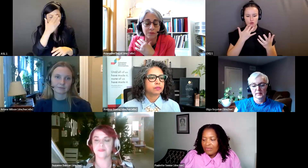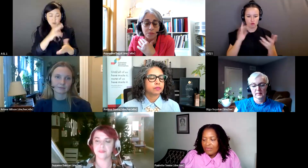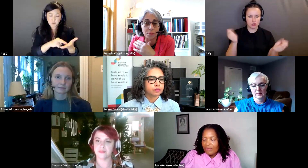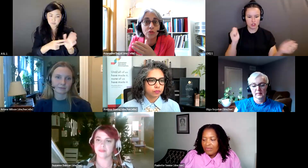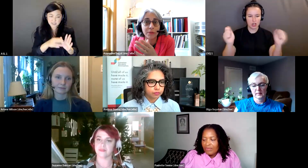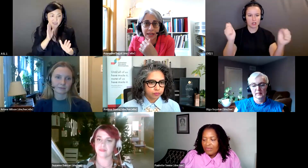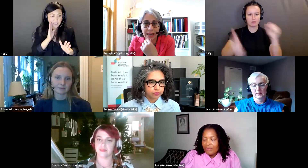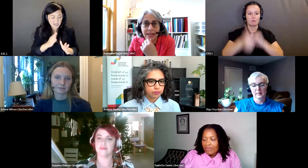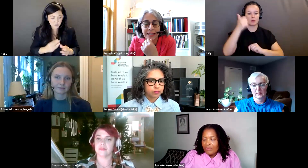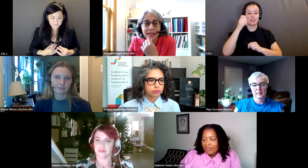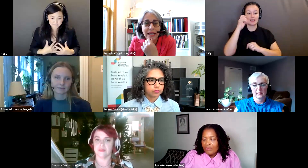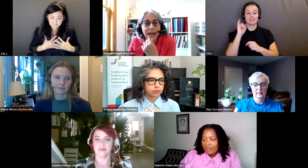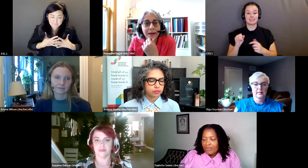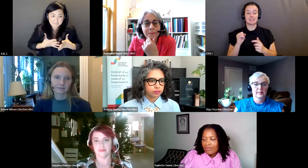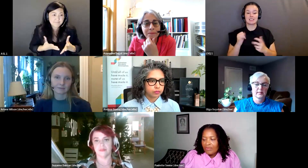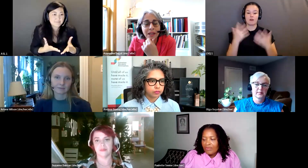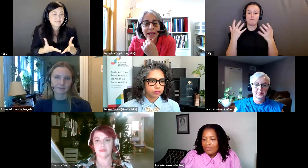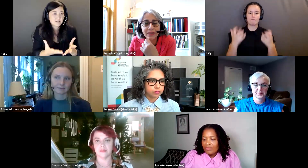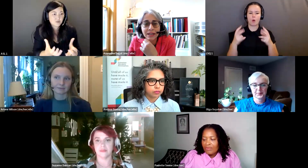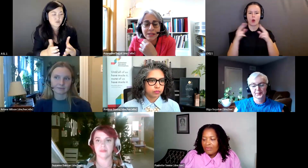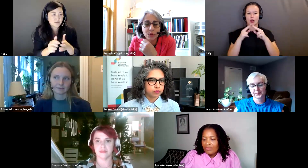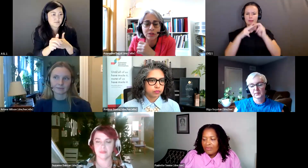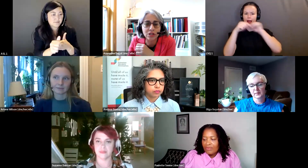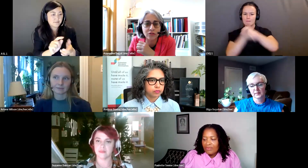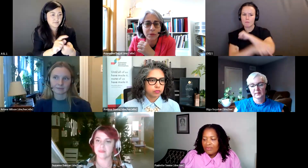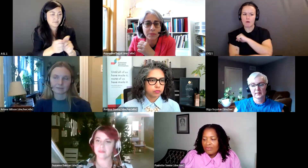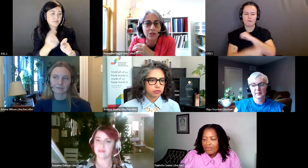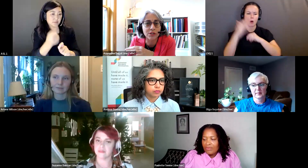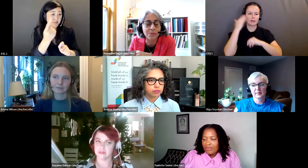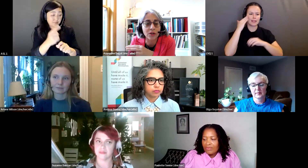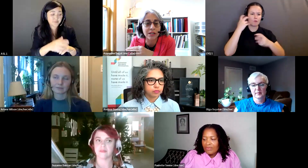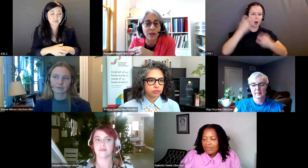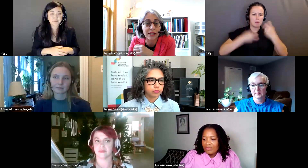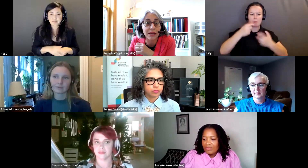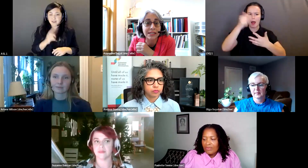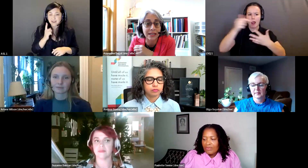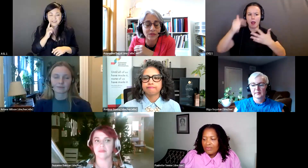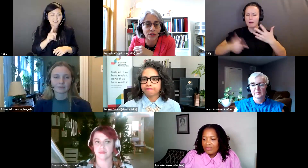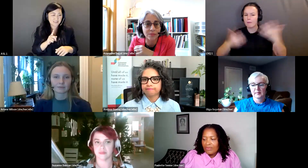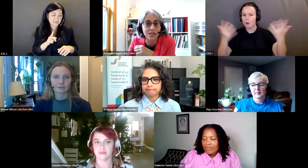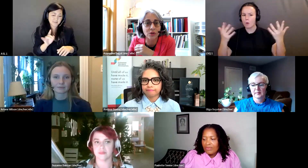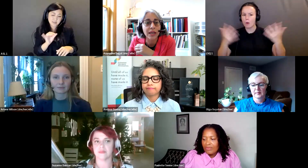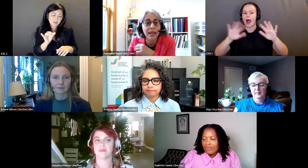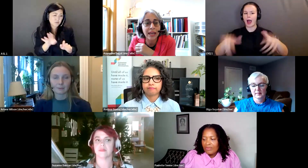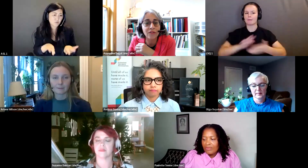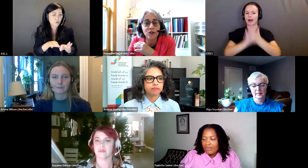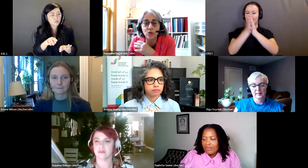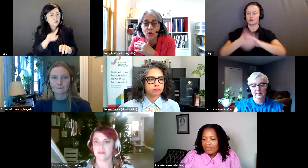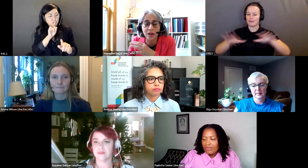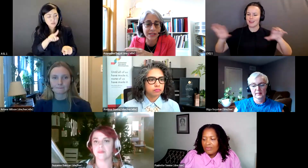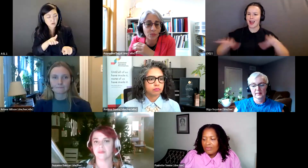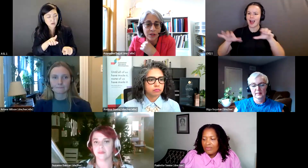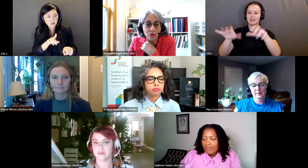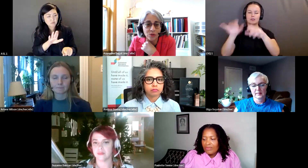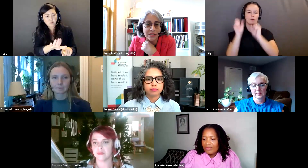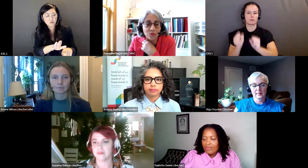fuels movement ahead. And I think it's important too for people to respond in the way that makes sense for them. So if you